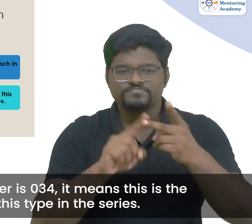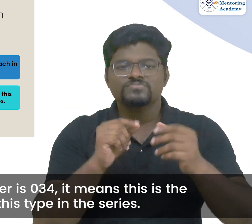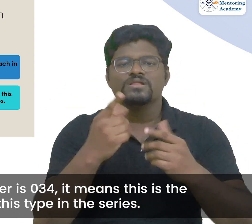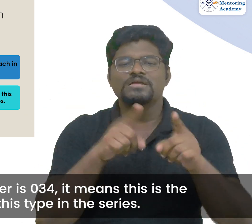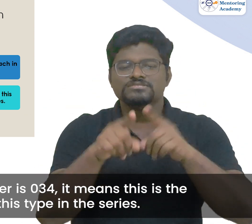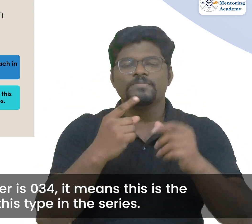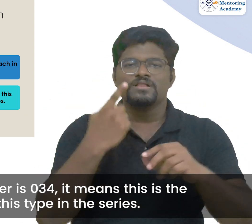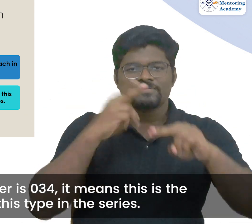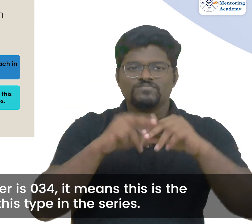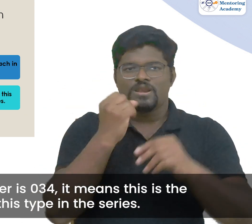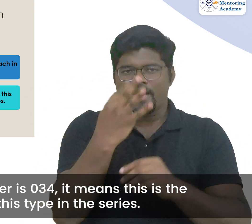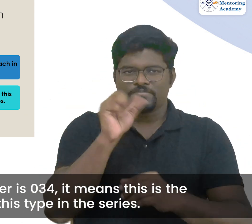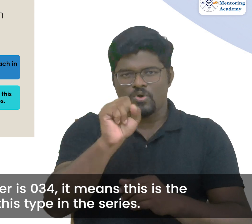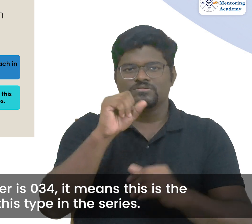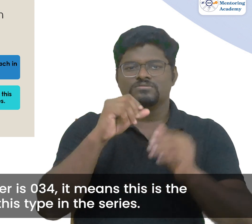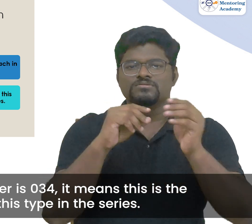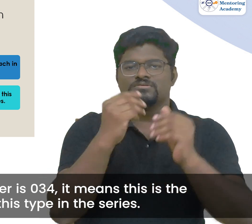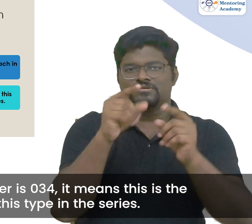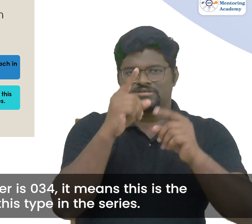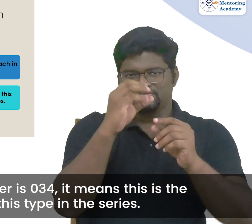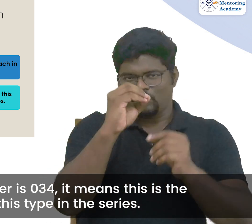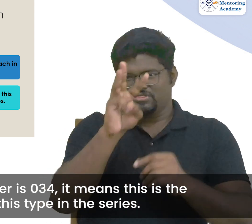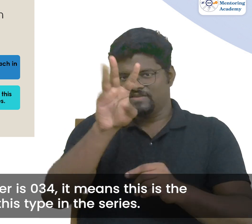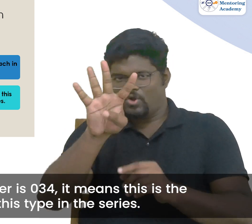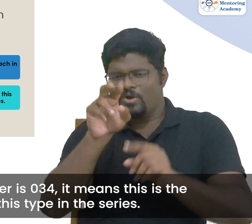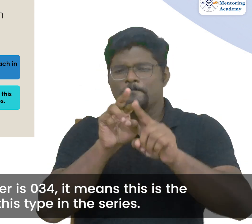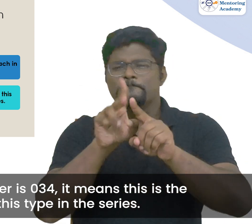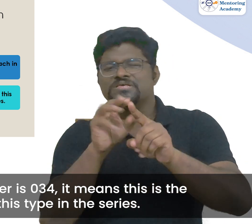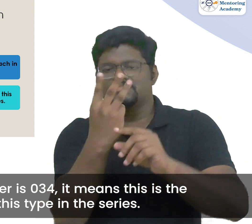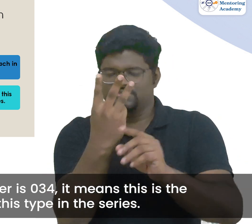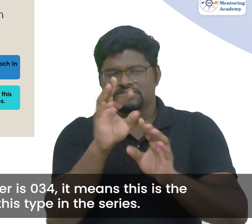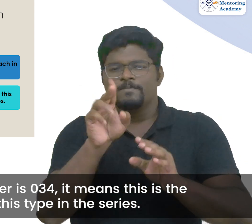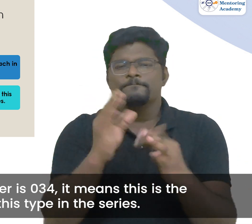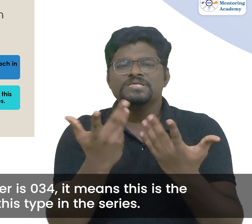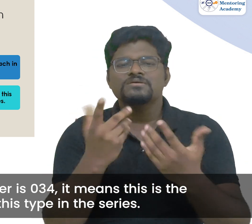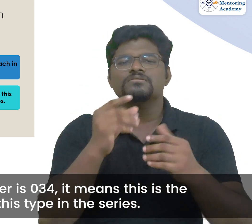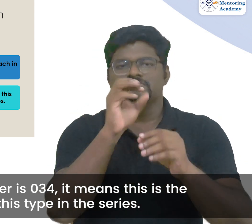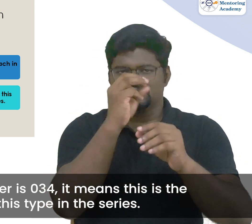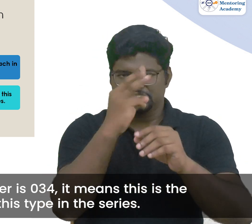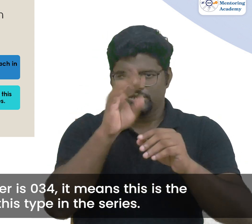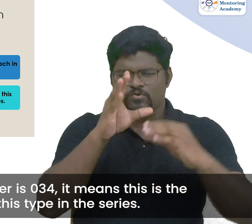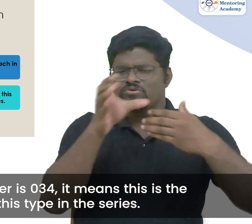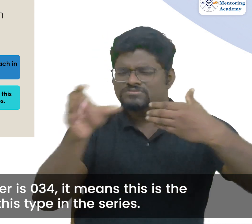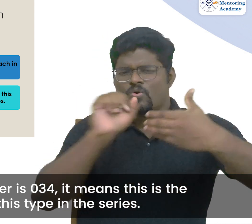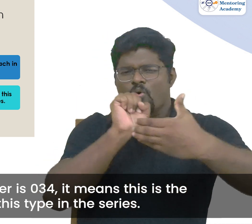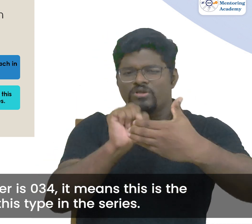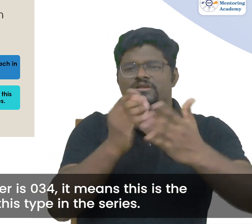Example, if the number is 034, it means this is the 034 coach of this type in the series.